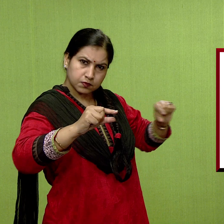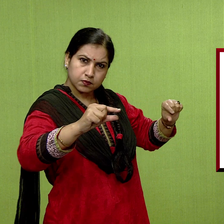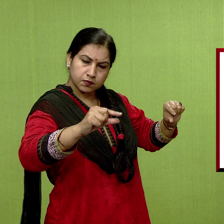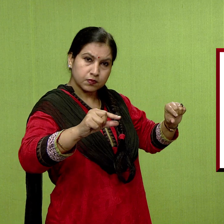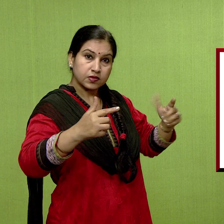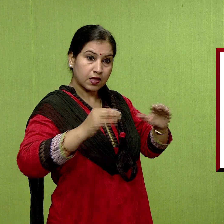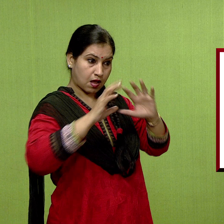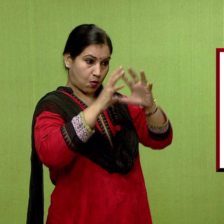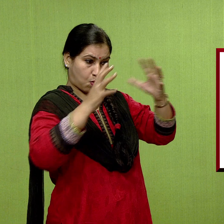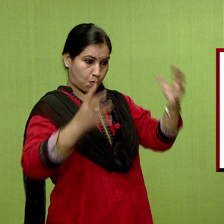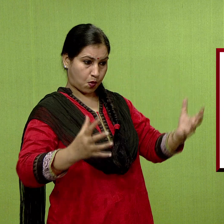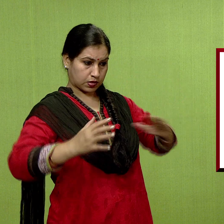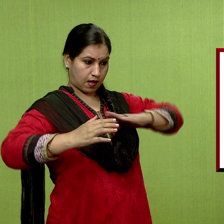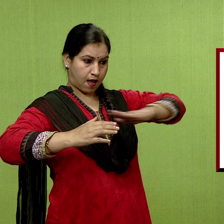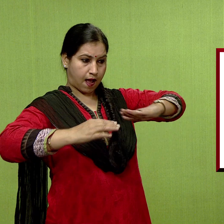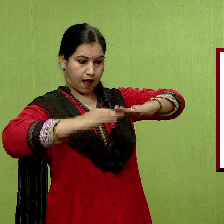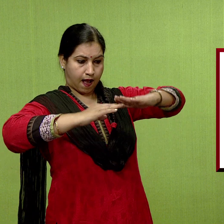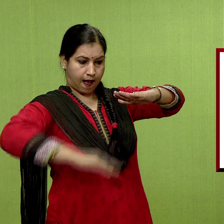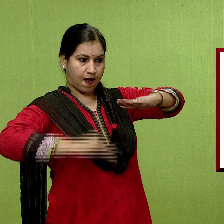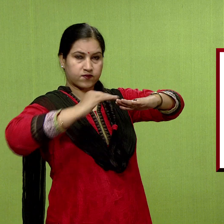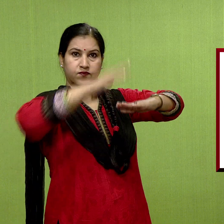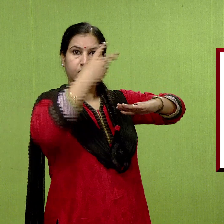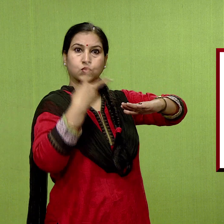and divides the earth into two equal parts,